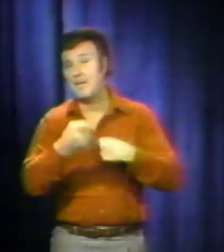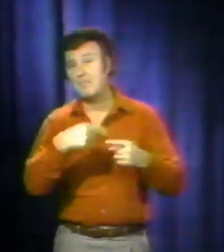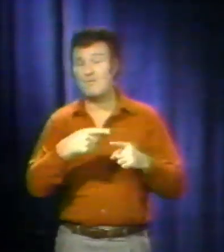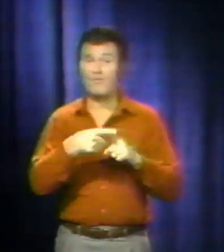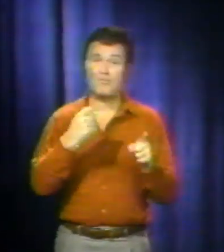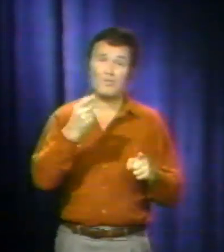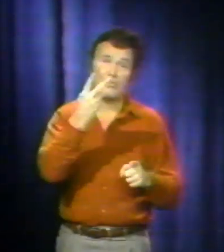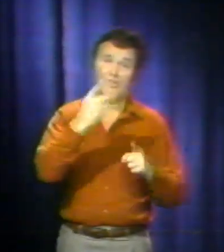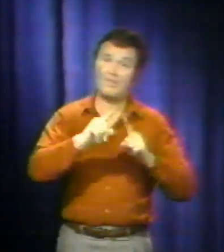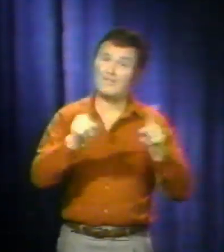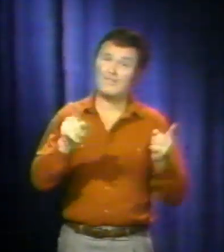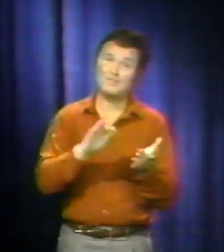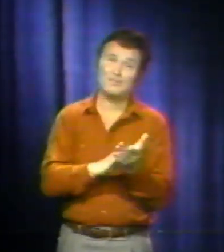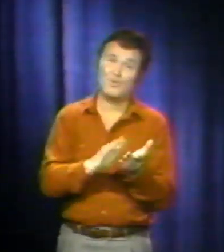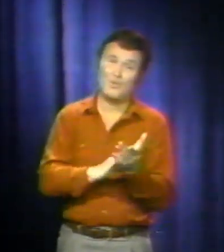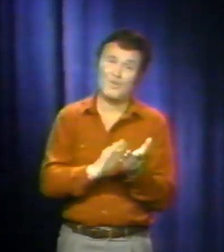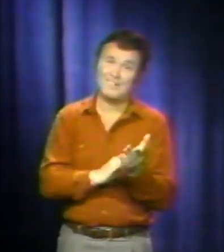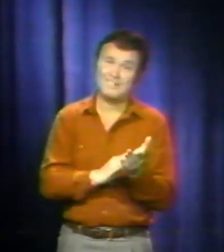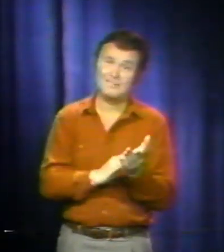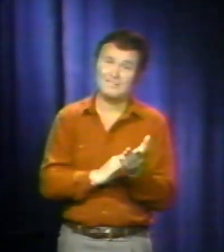They both came from 2 different schools.